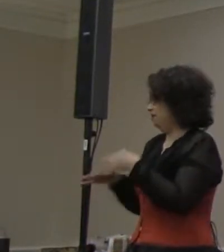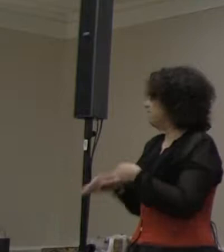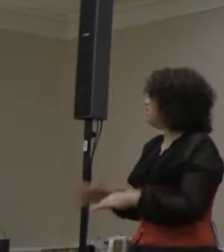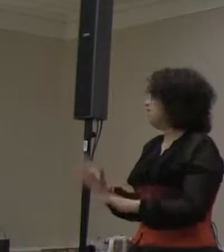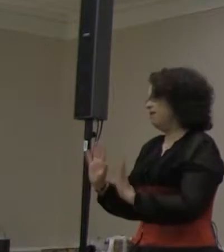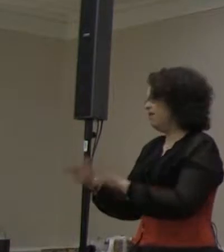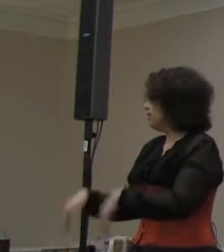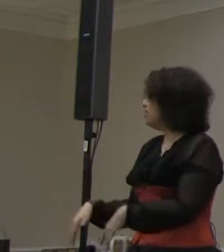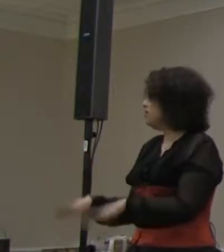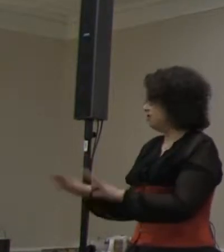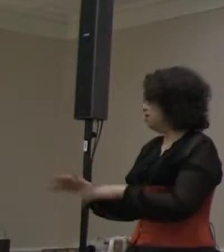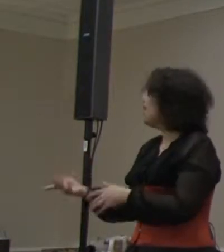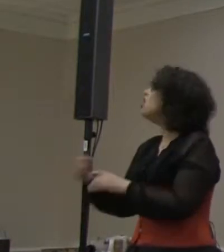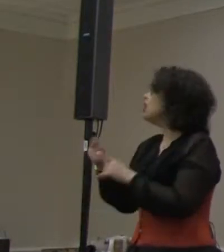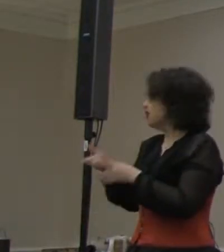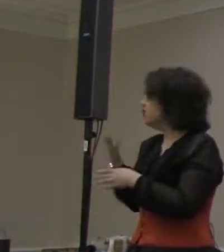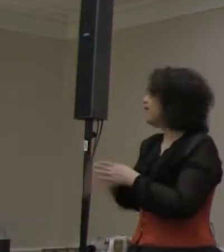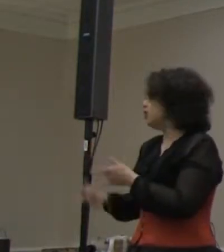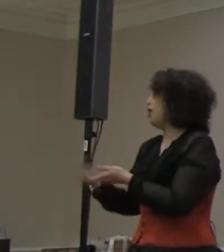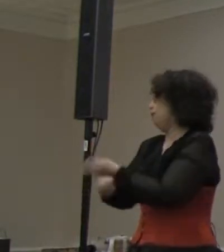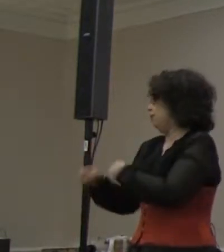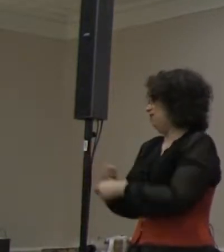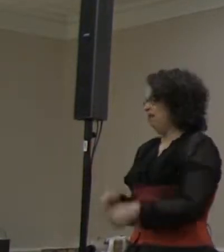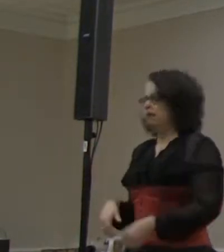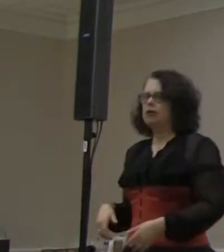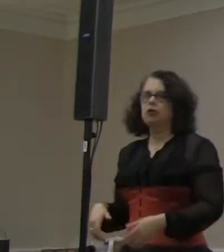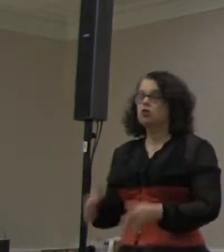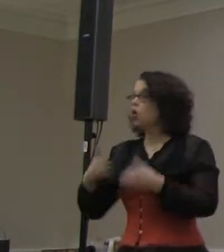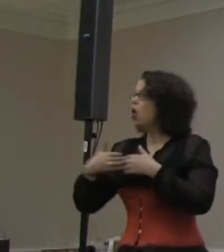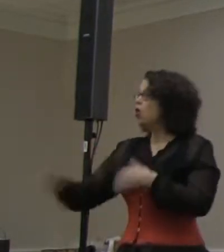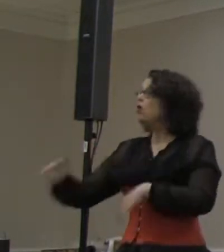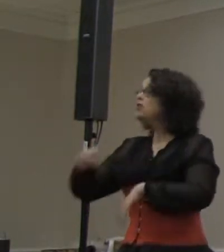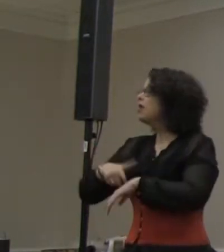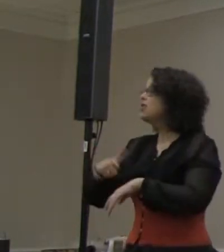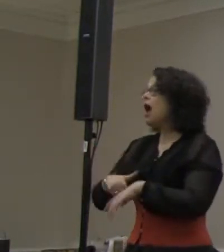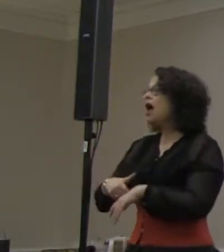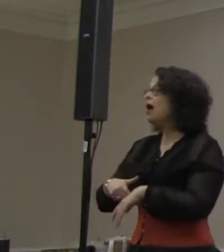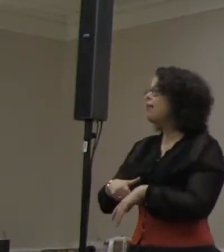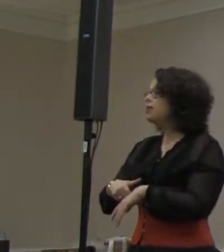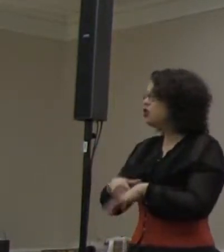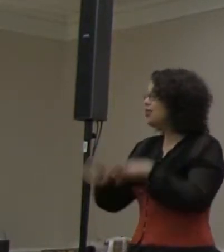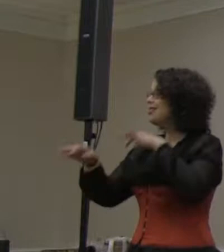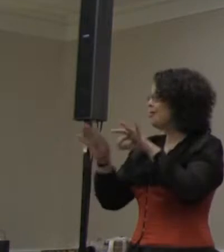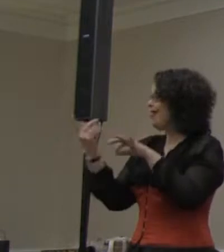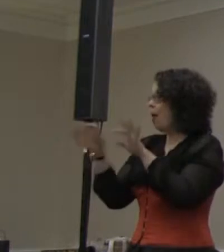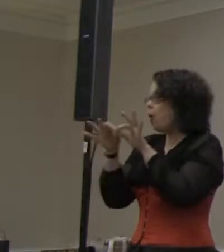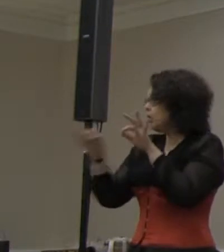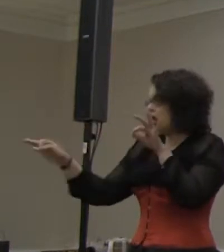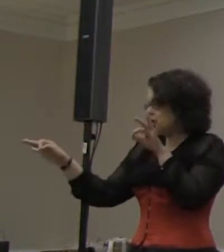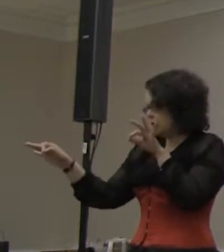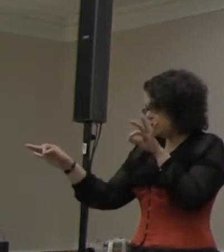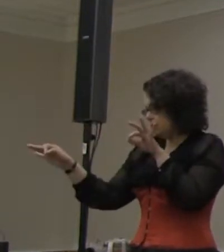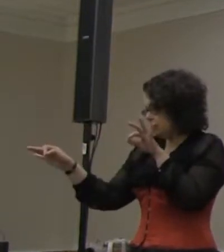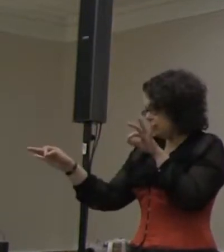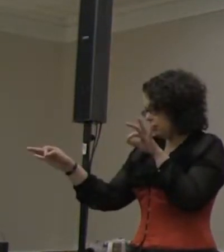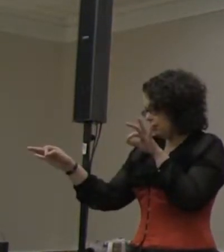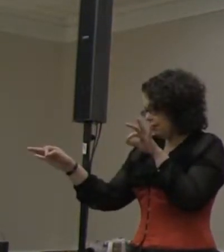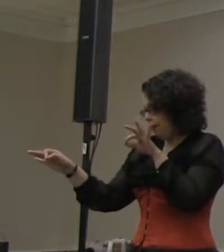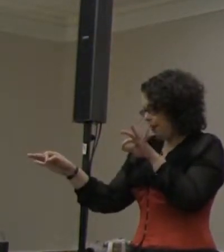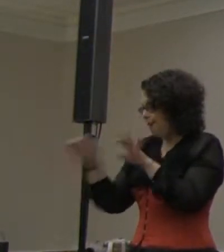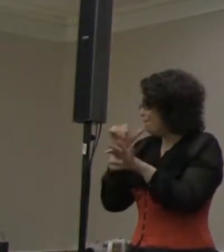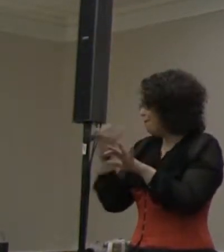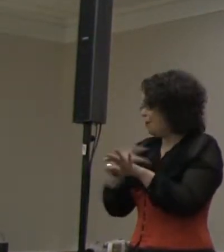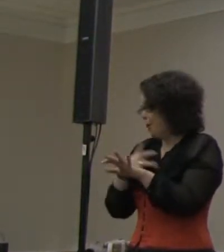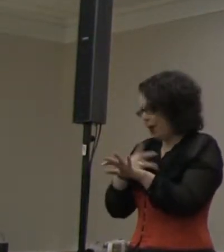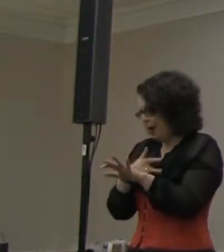So I'm gonna actually, the rest of my time up here is just gonna be unpacking that one sentence. So don't